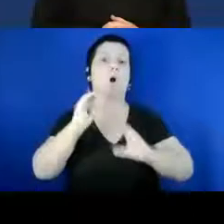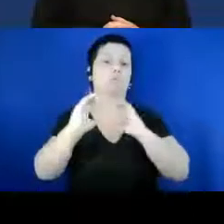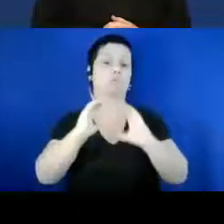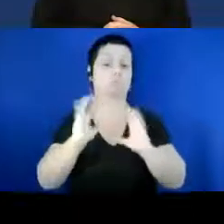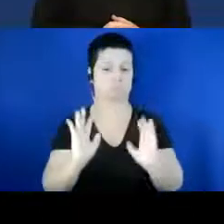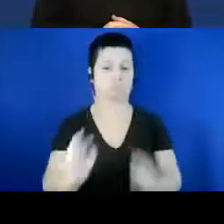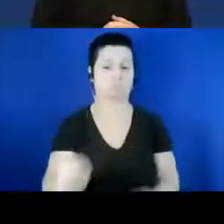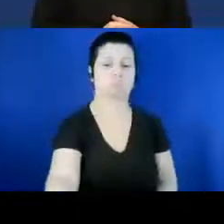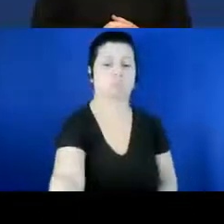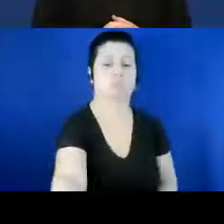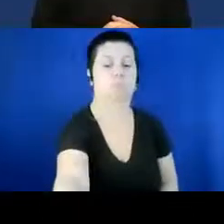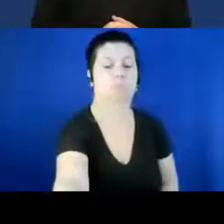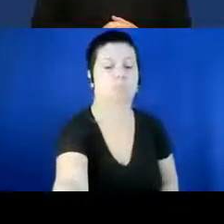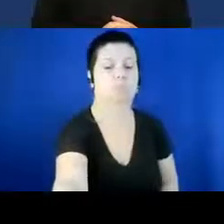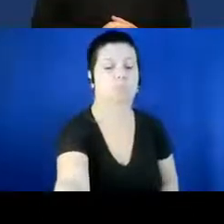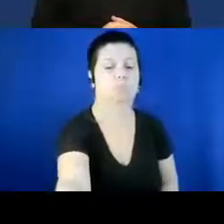were using a